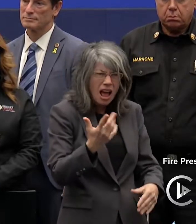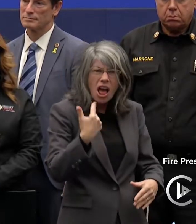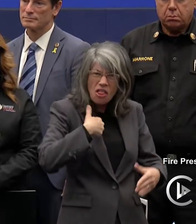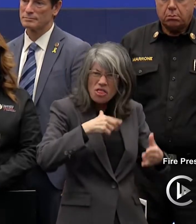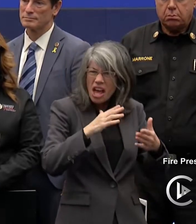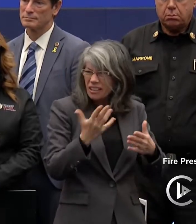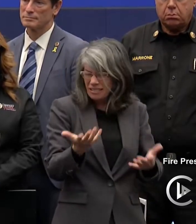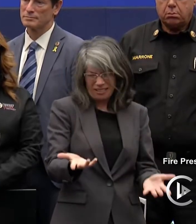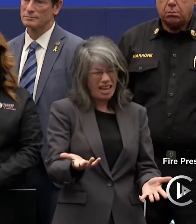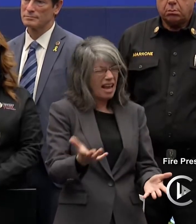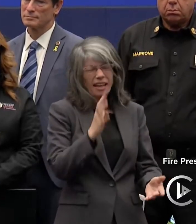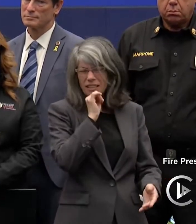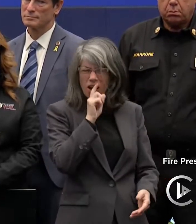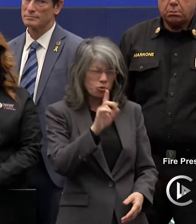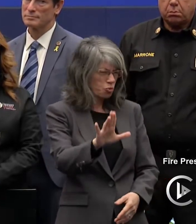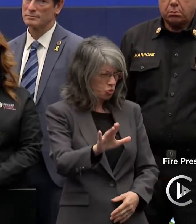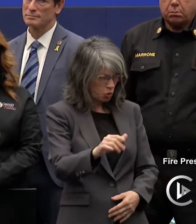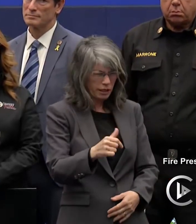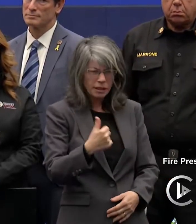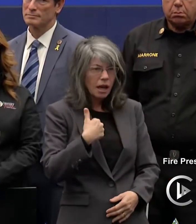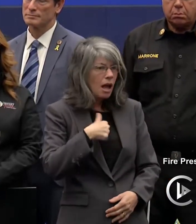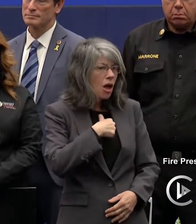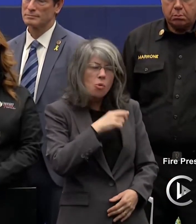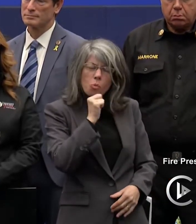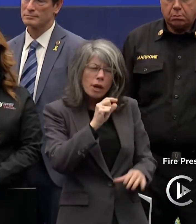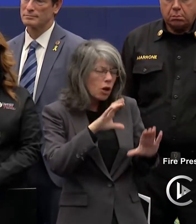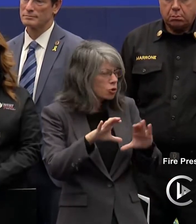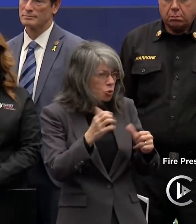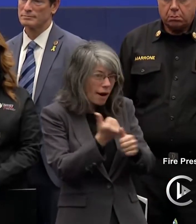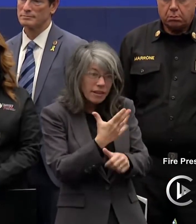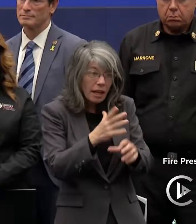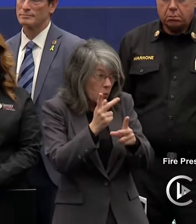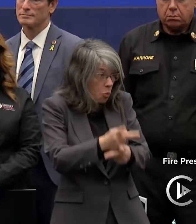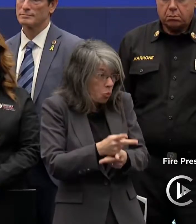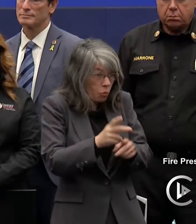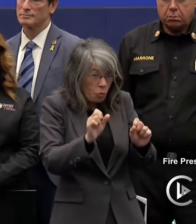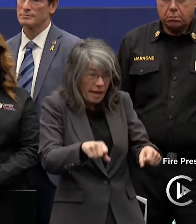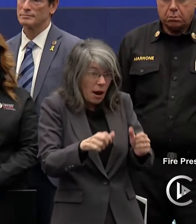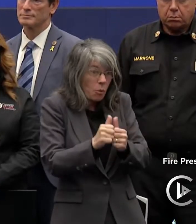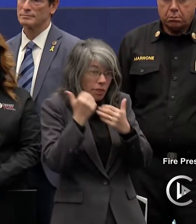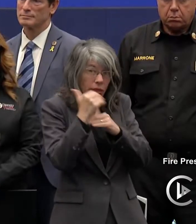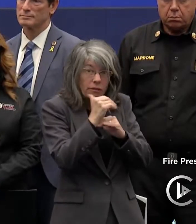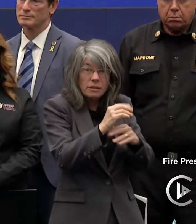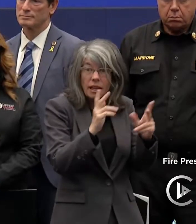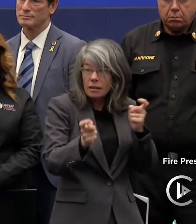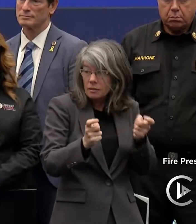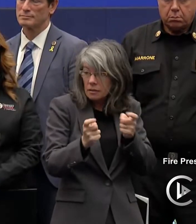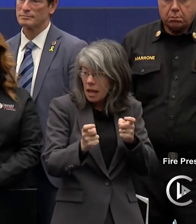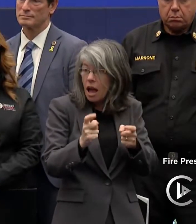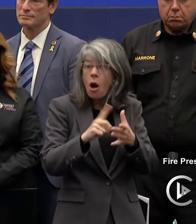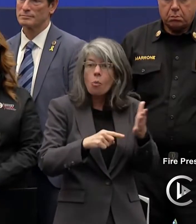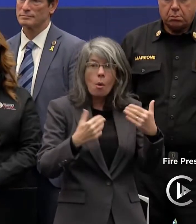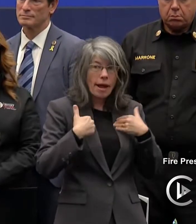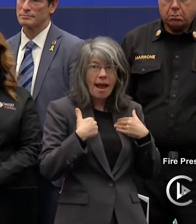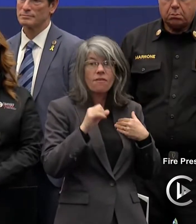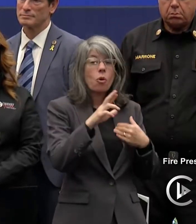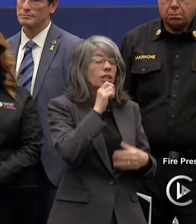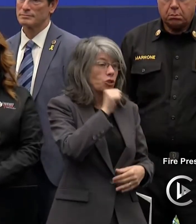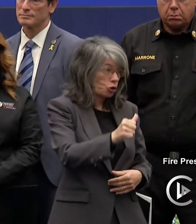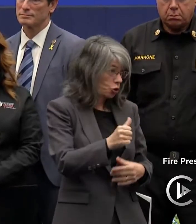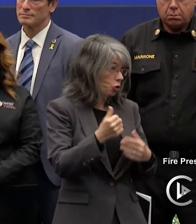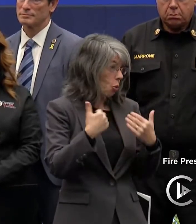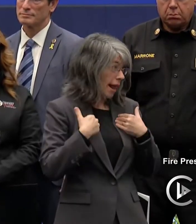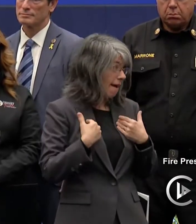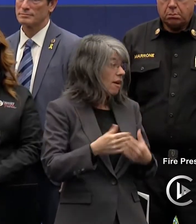we serve, that we don't do everything that we can with the capabilities and the limitations of what we have or don't have. I